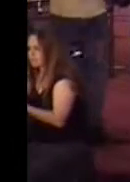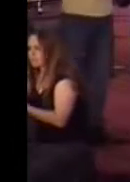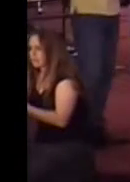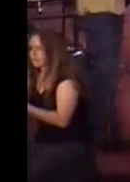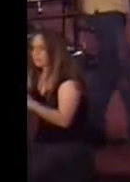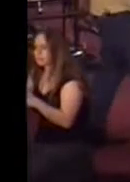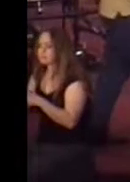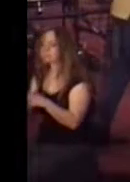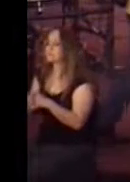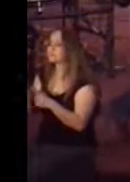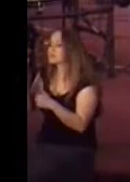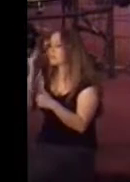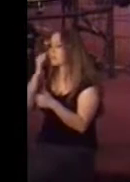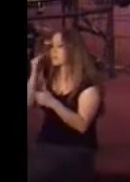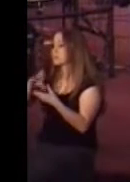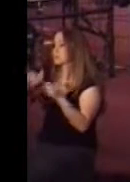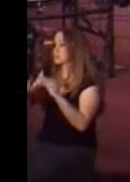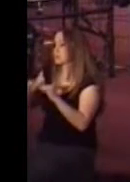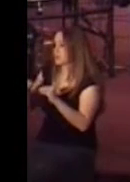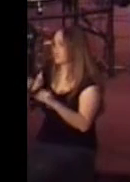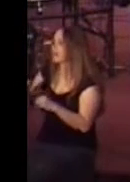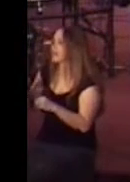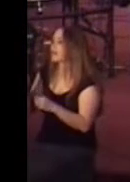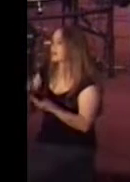well-known story. It's another death.